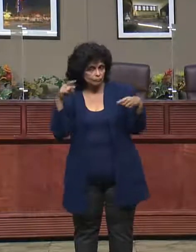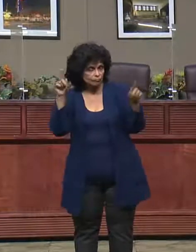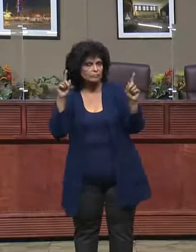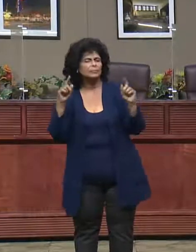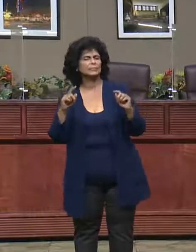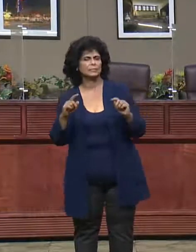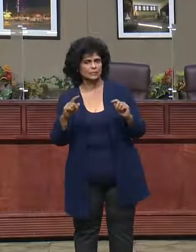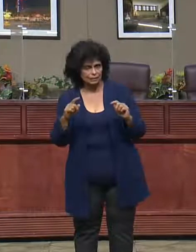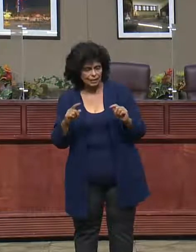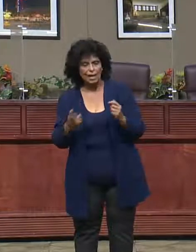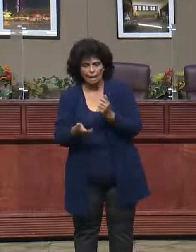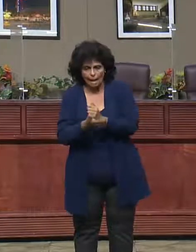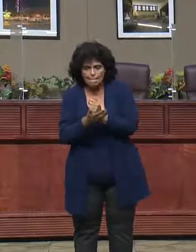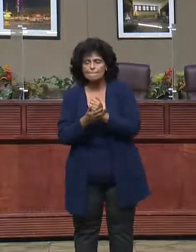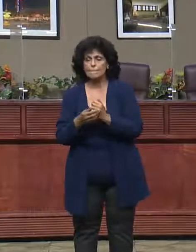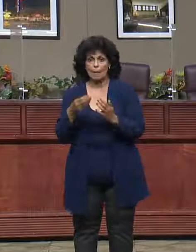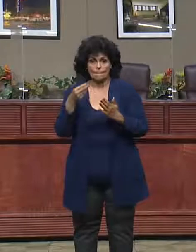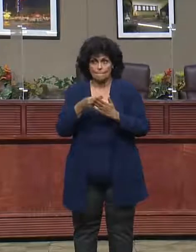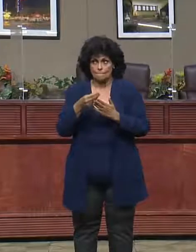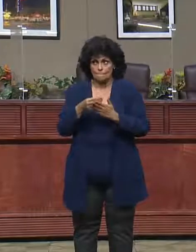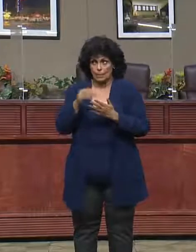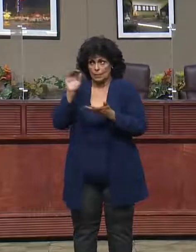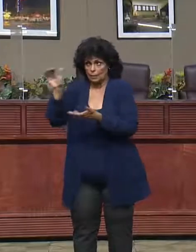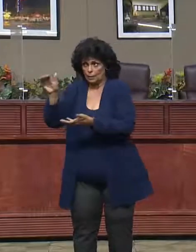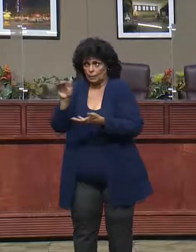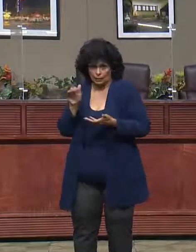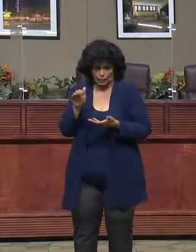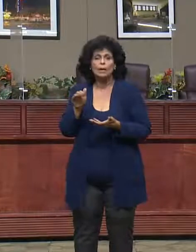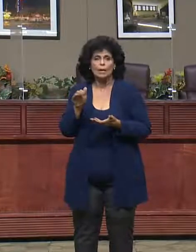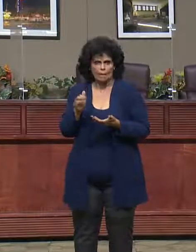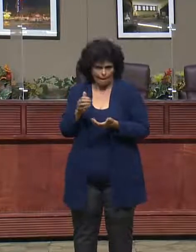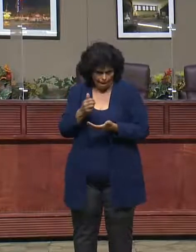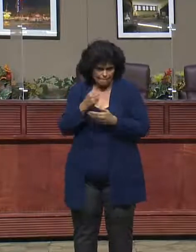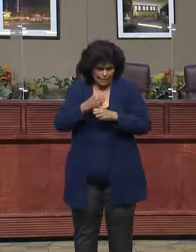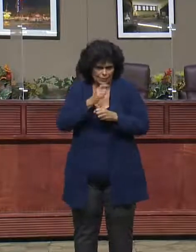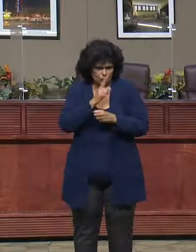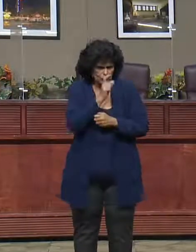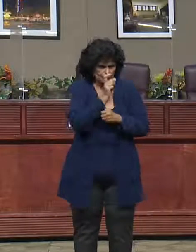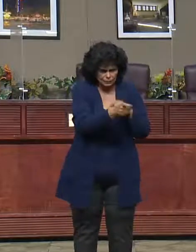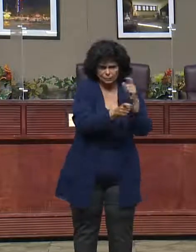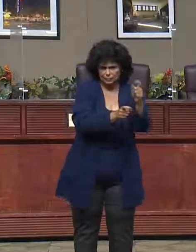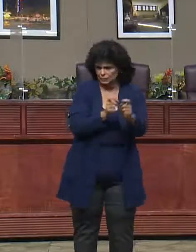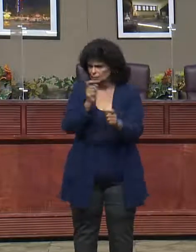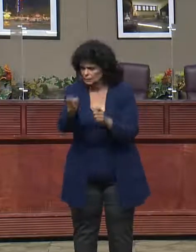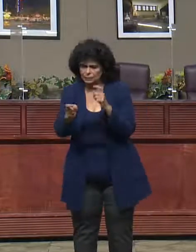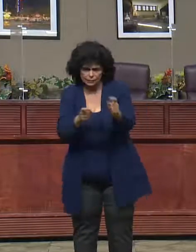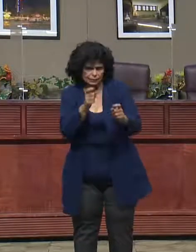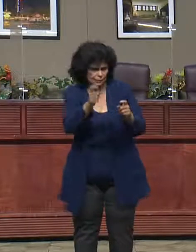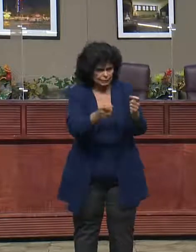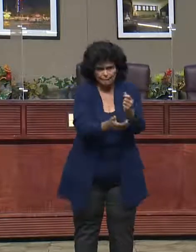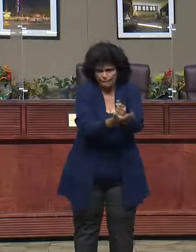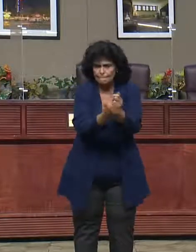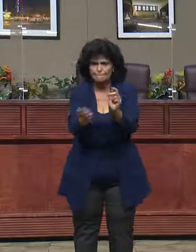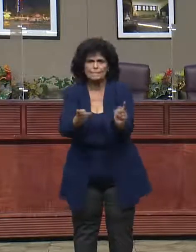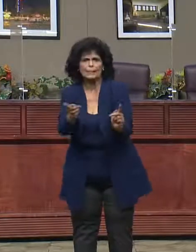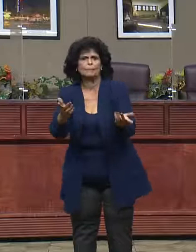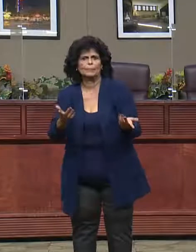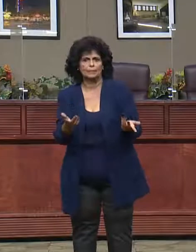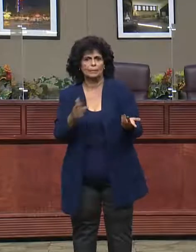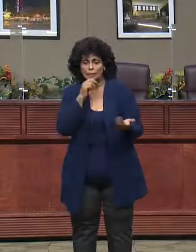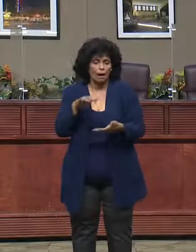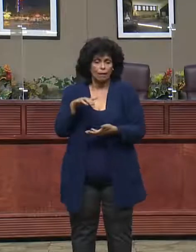get the money out the door to assist our residents here in Orange County with